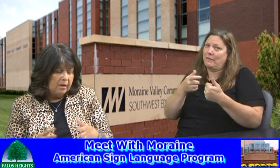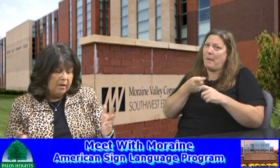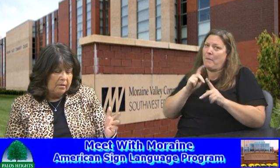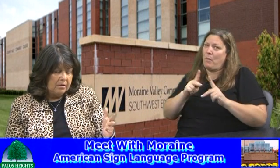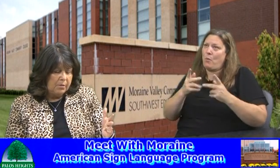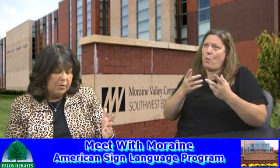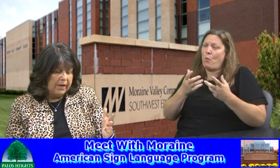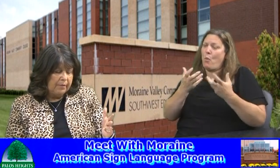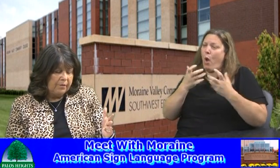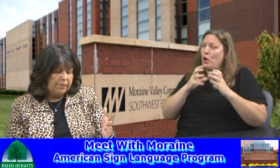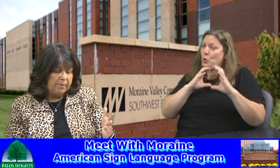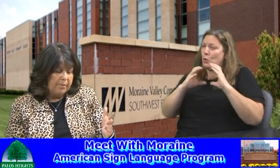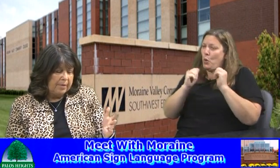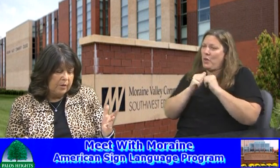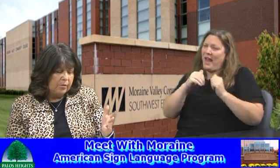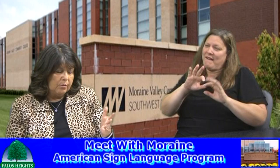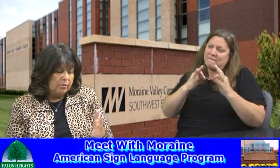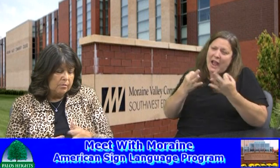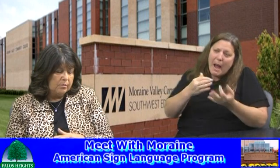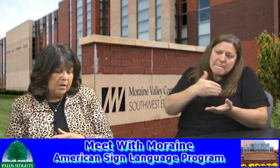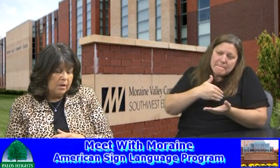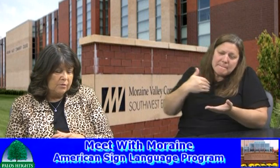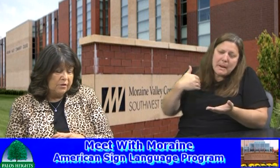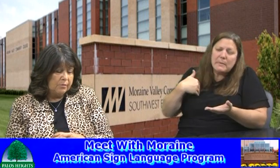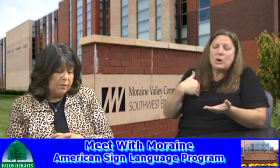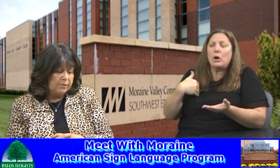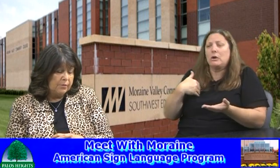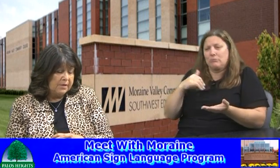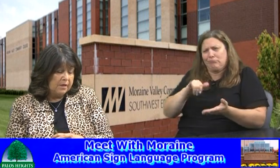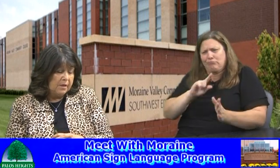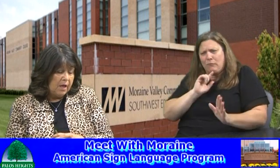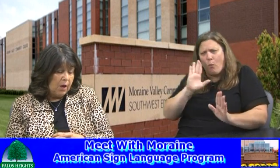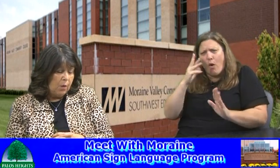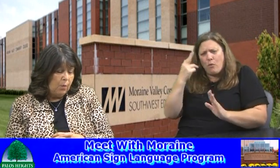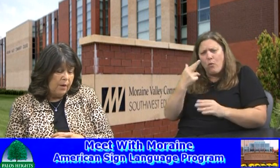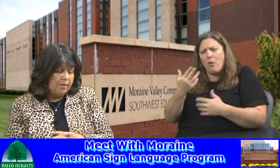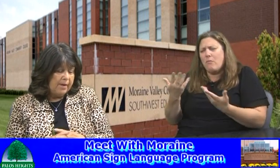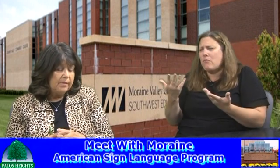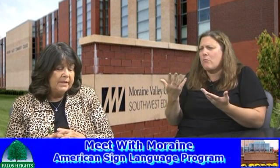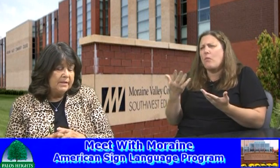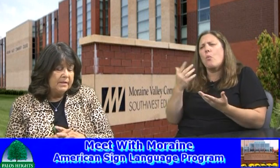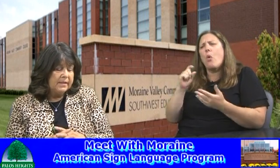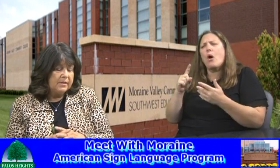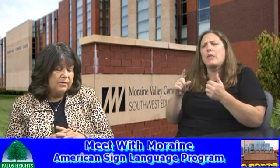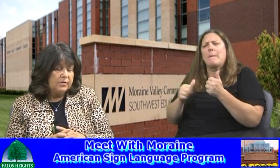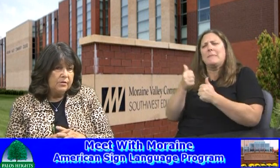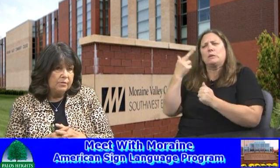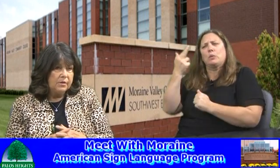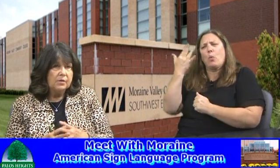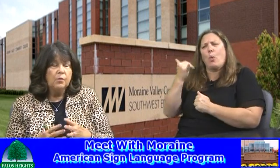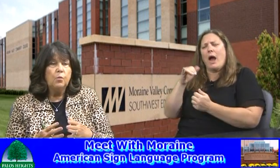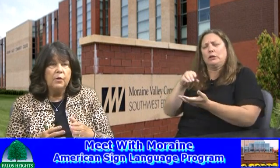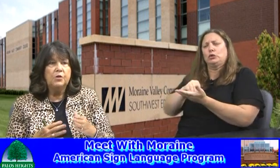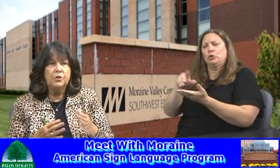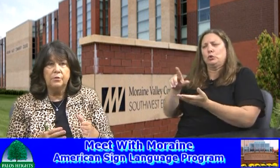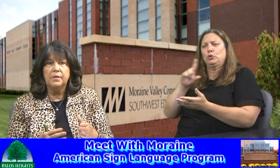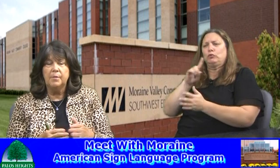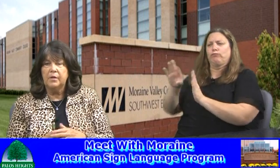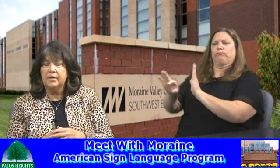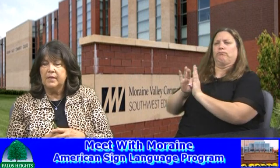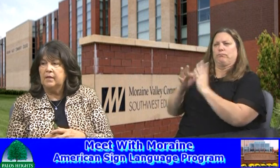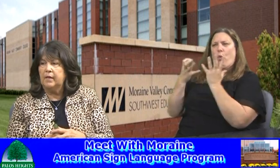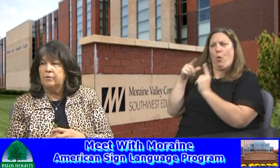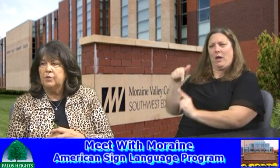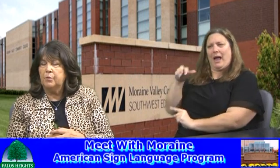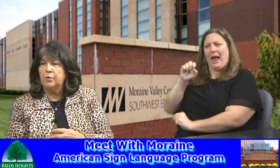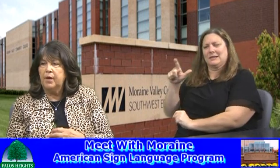maybe communicate with a family member, which is a wonderful reason, what are the main reasons that students would choose the